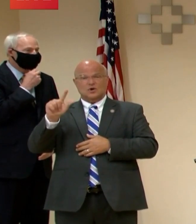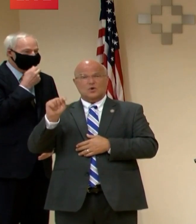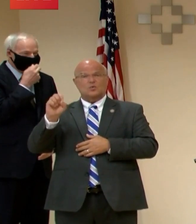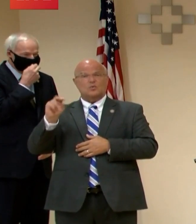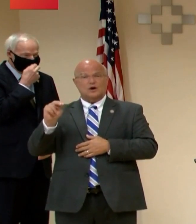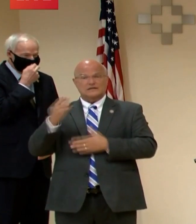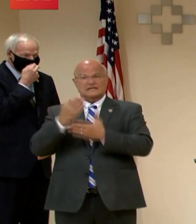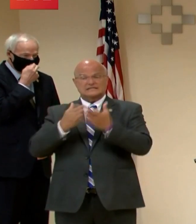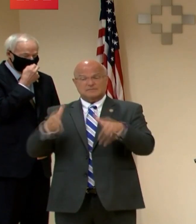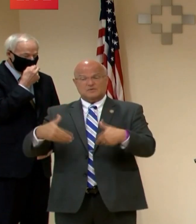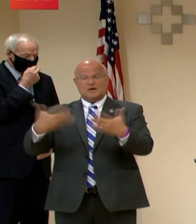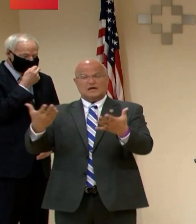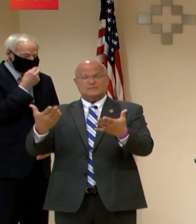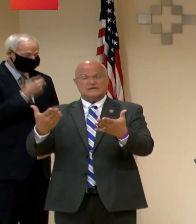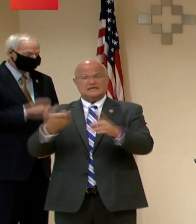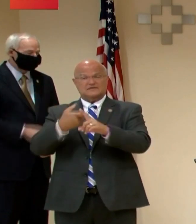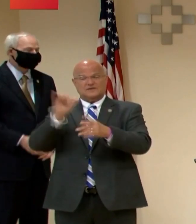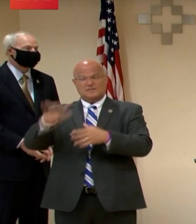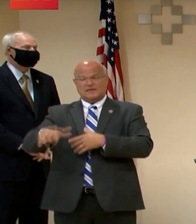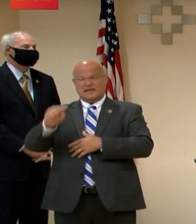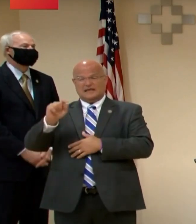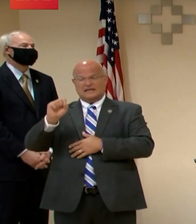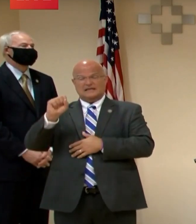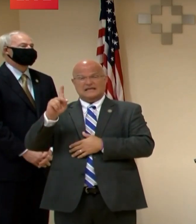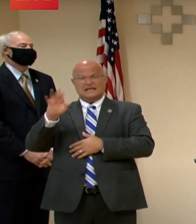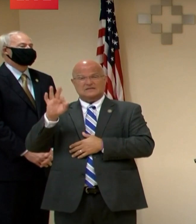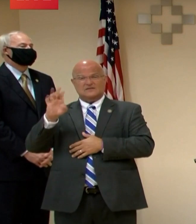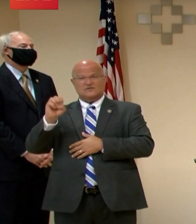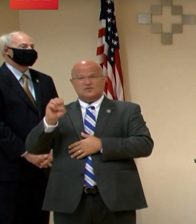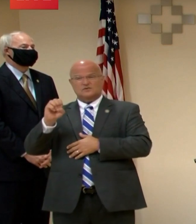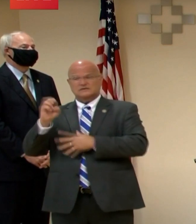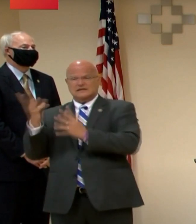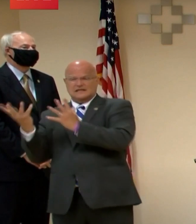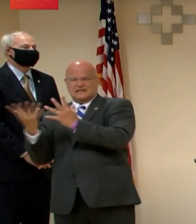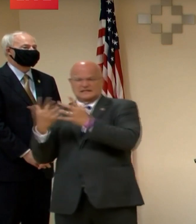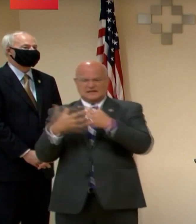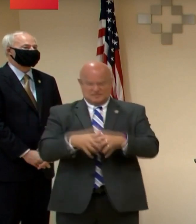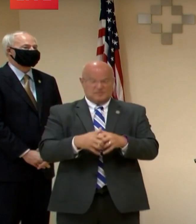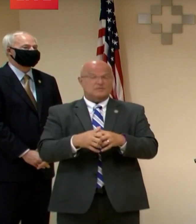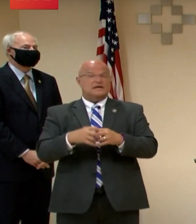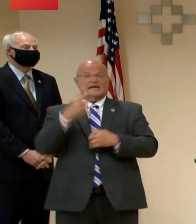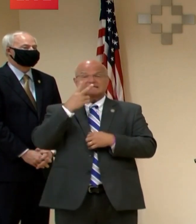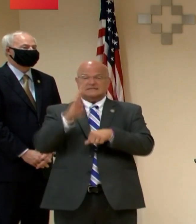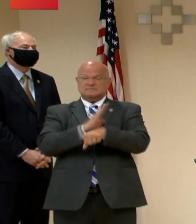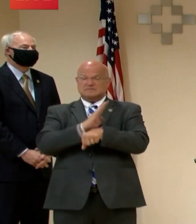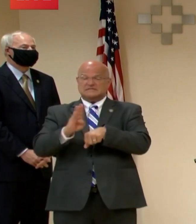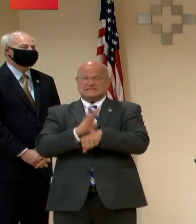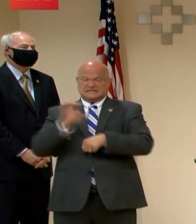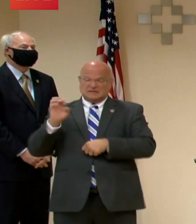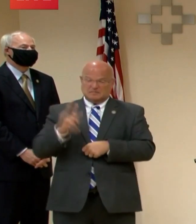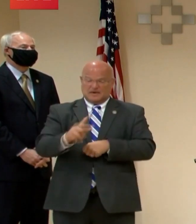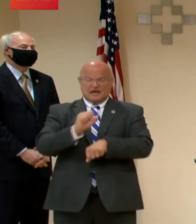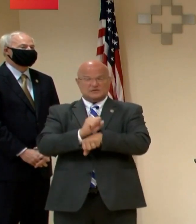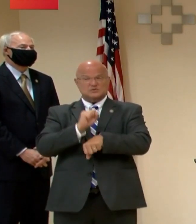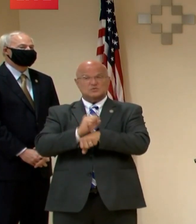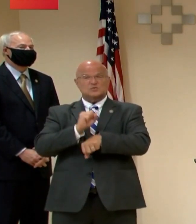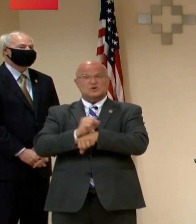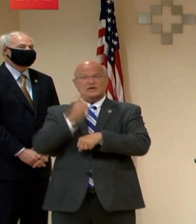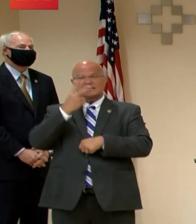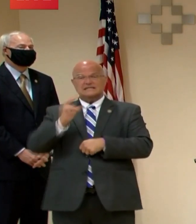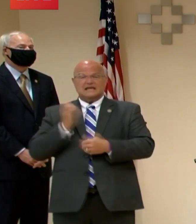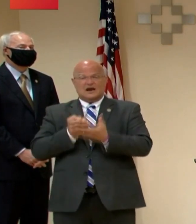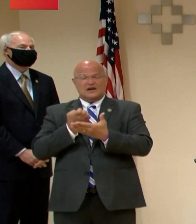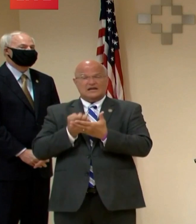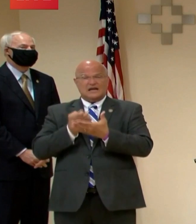of the recommendations coming out of that task force starting to be implemented. We're starting to see these businesses get back to work and seeing